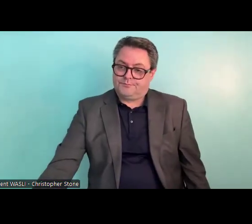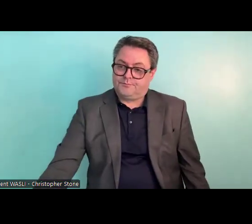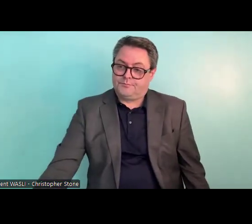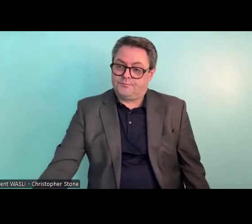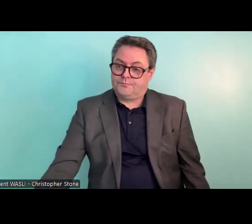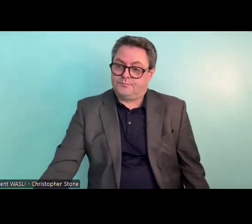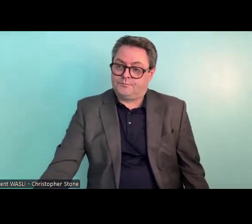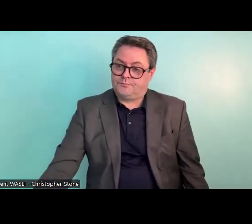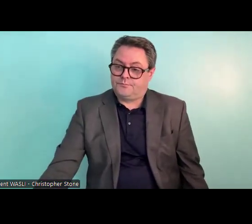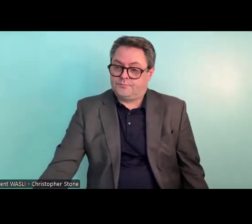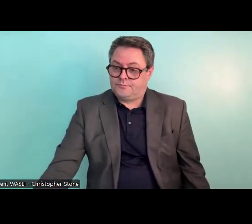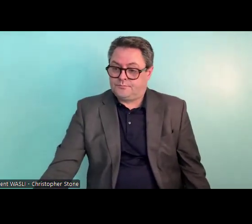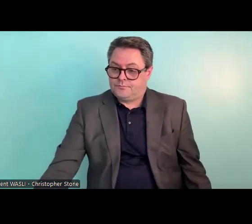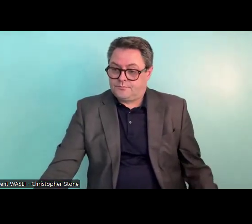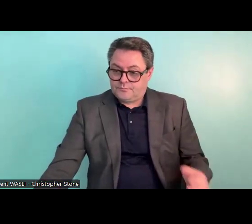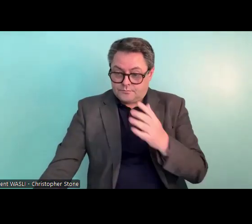direction on this in future.